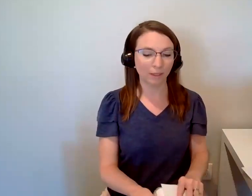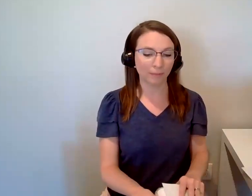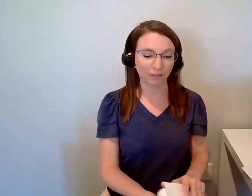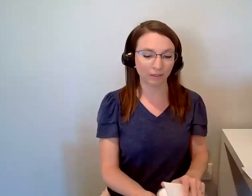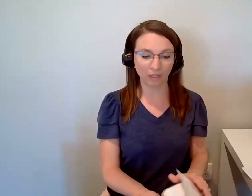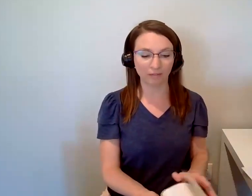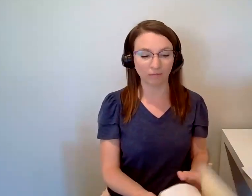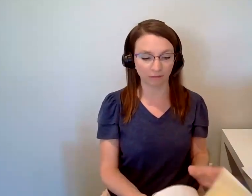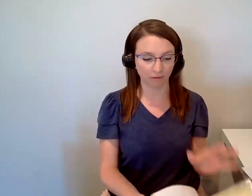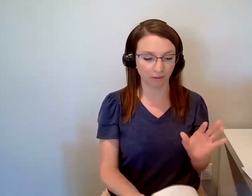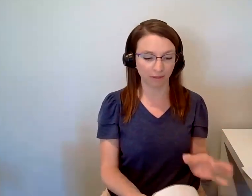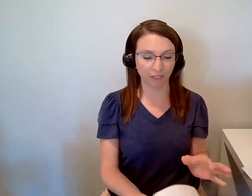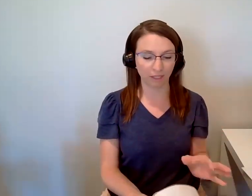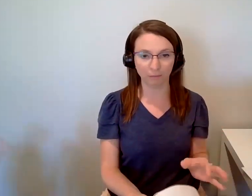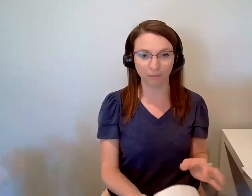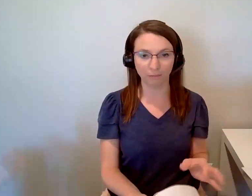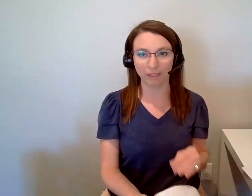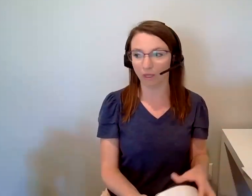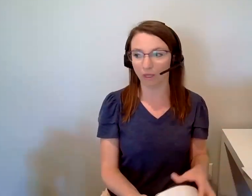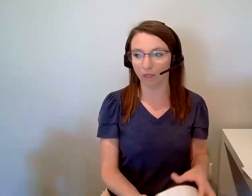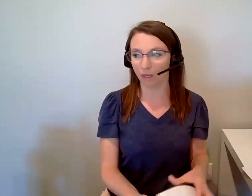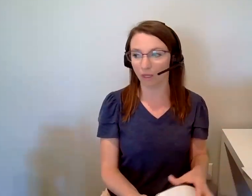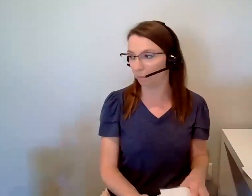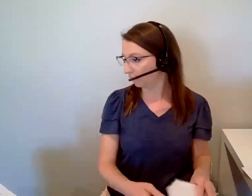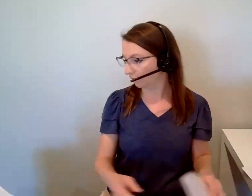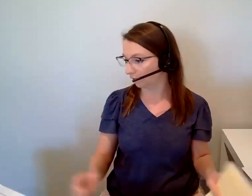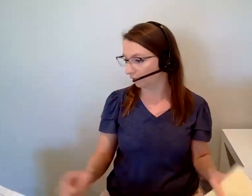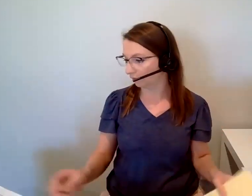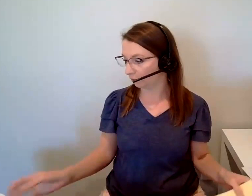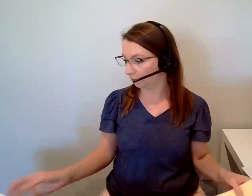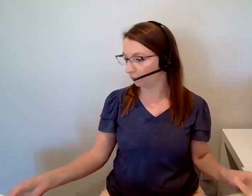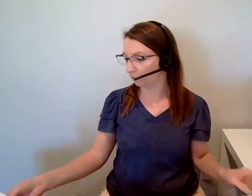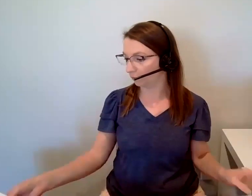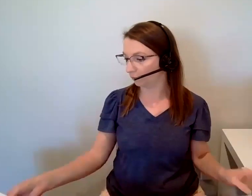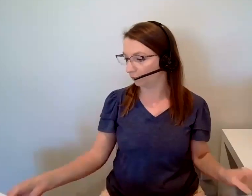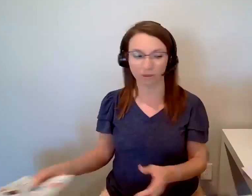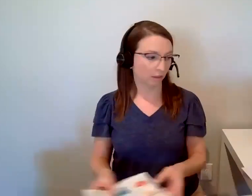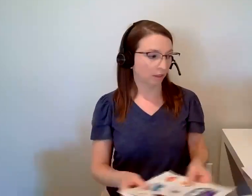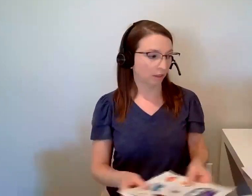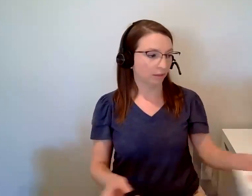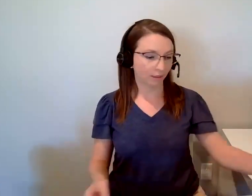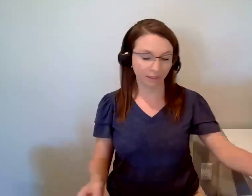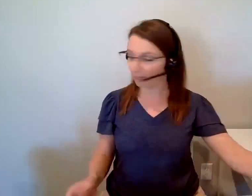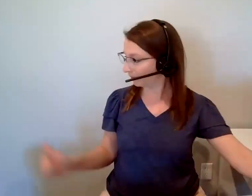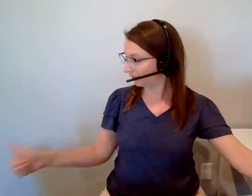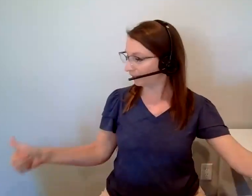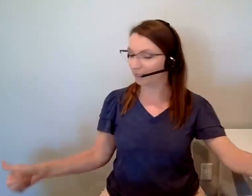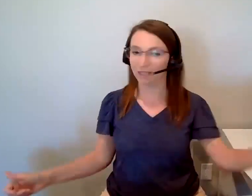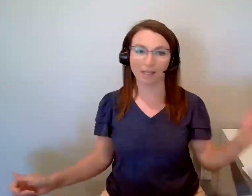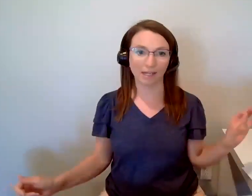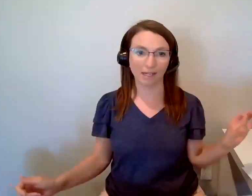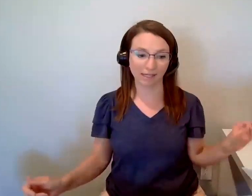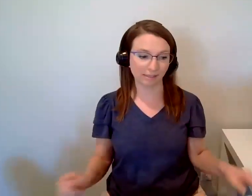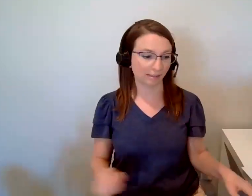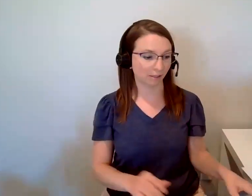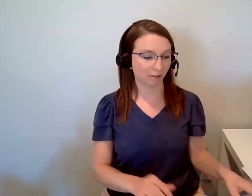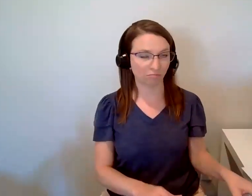own. But I do have a document that will help give you tips